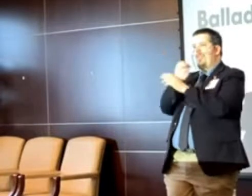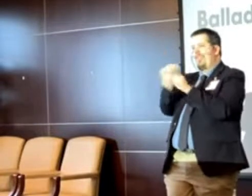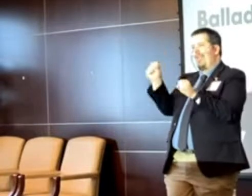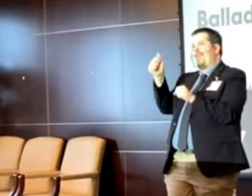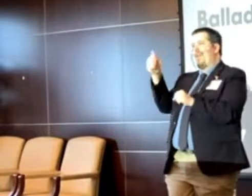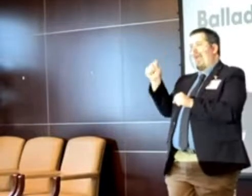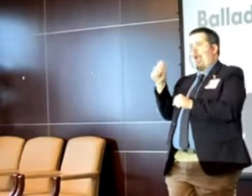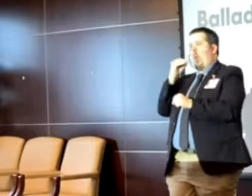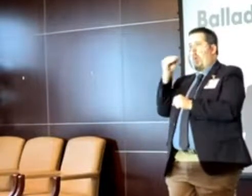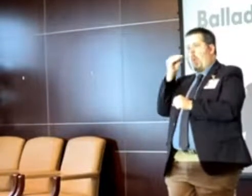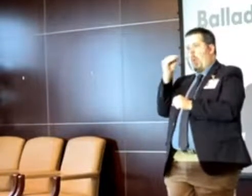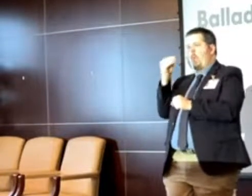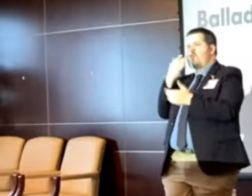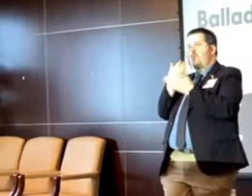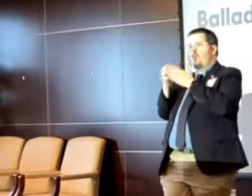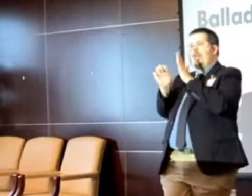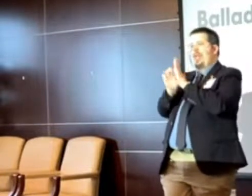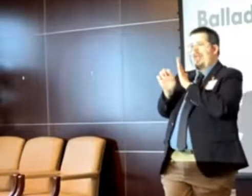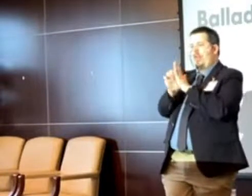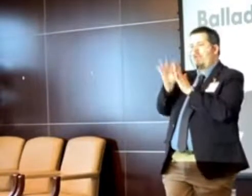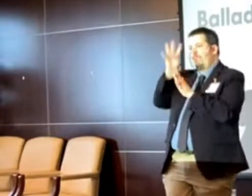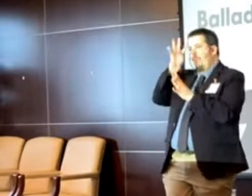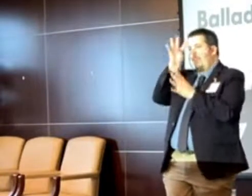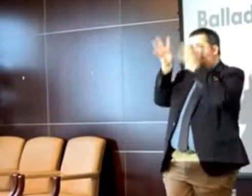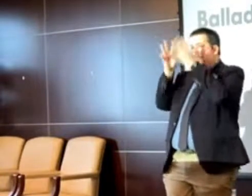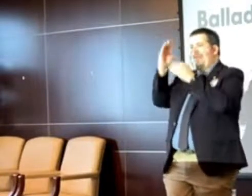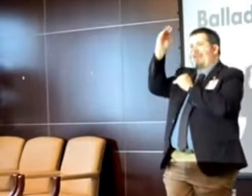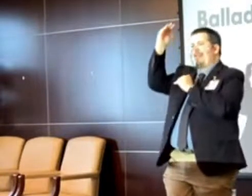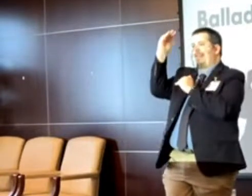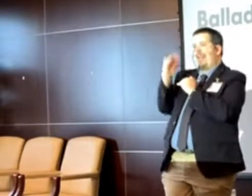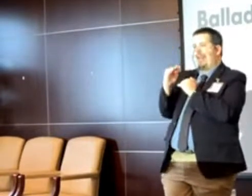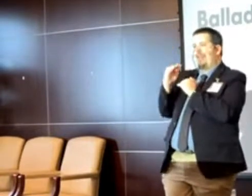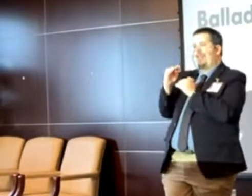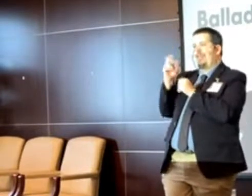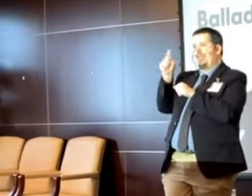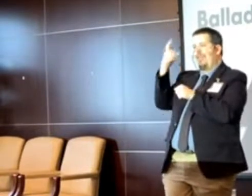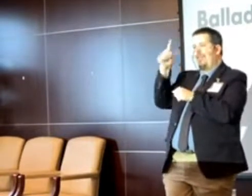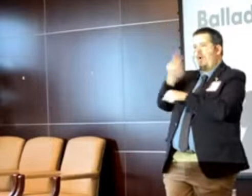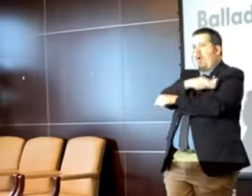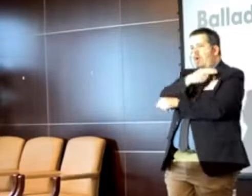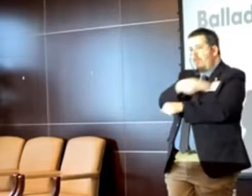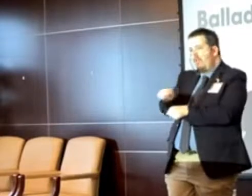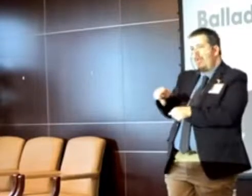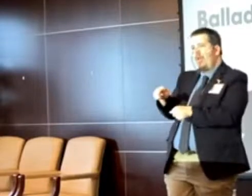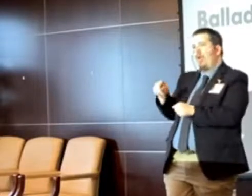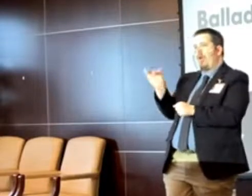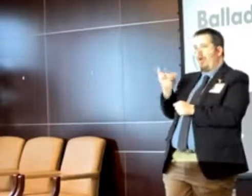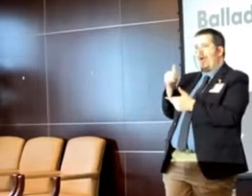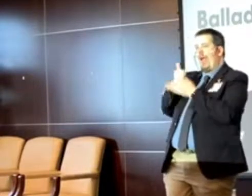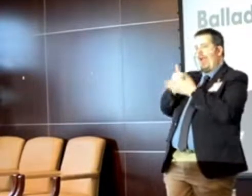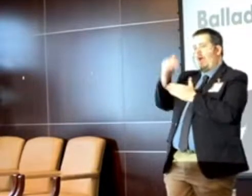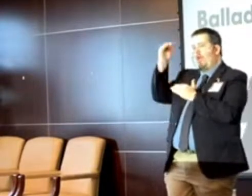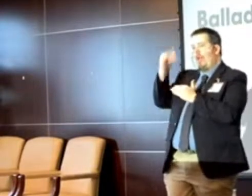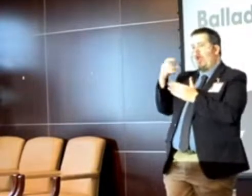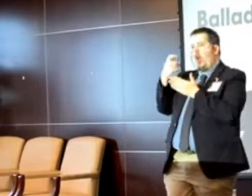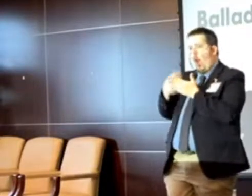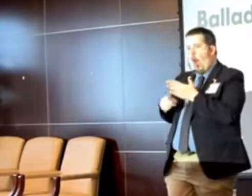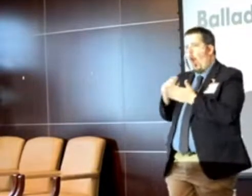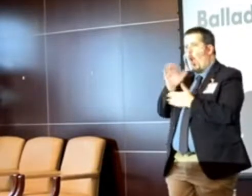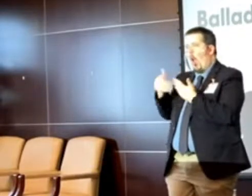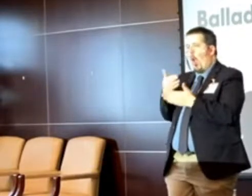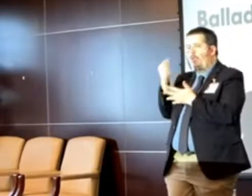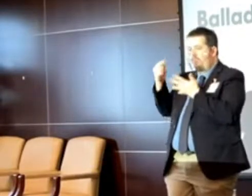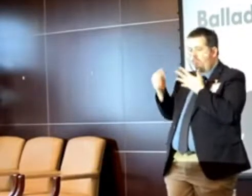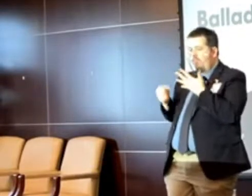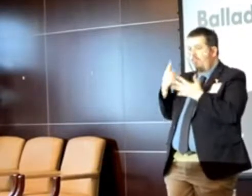Home initiative as an example of innovation, which has helped reduce the need for hospitalizations and which has helped reduce the cost of all this,